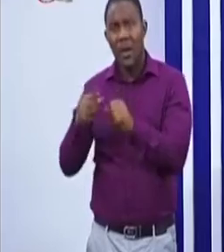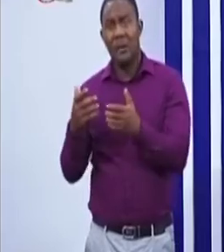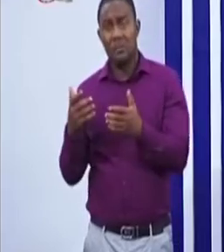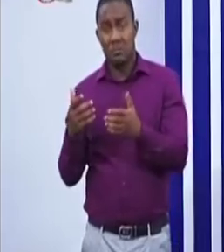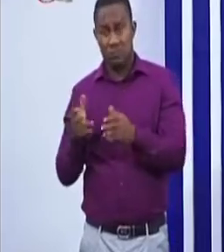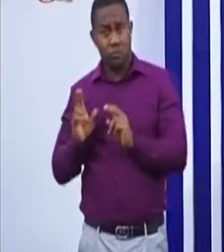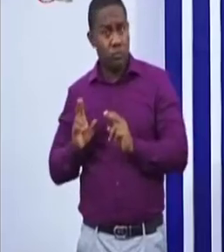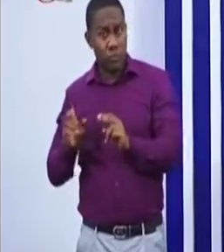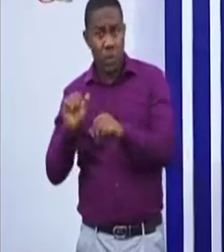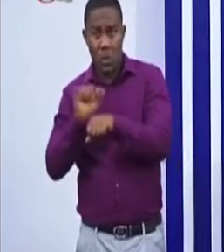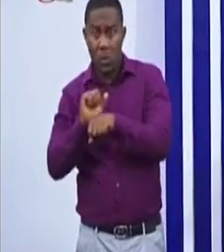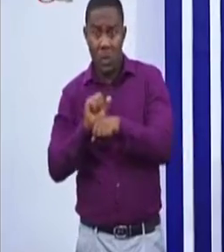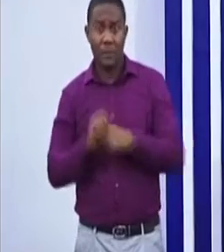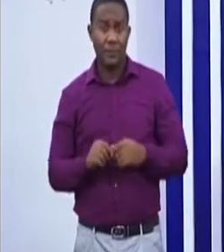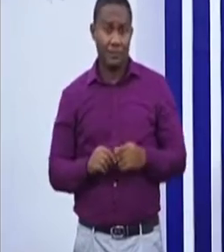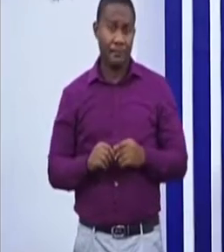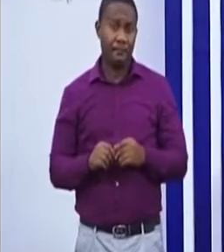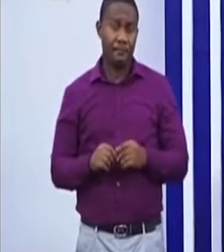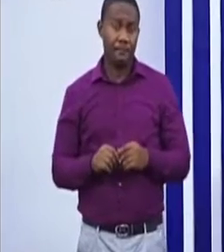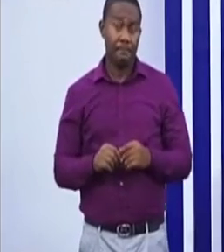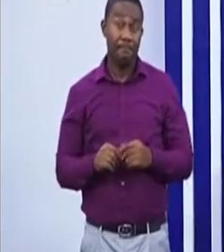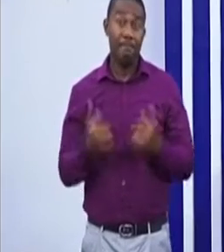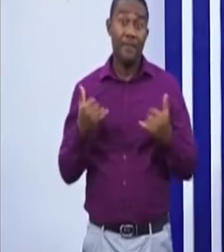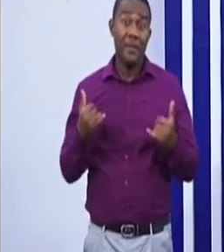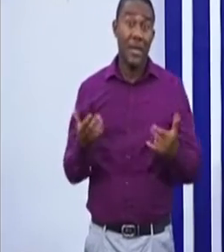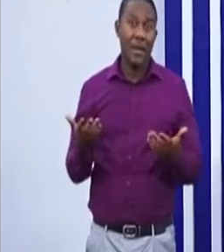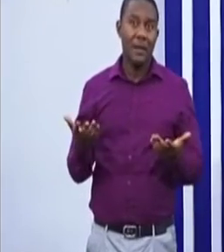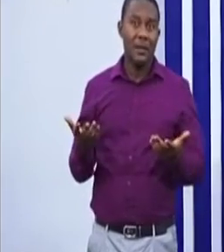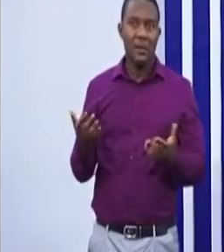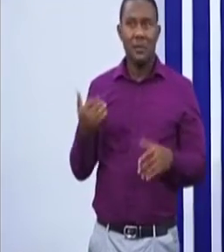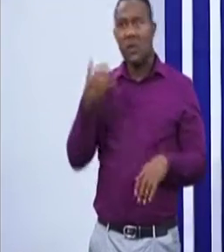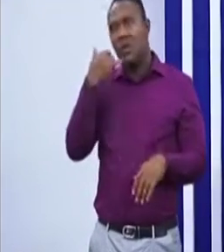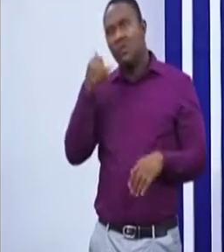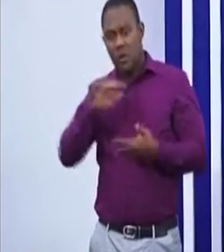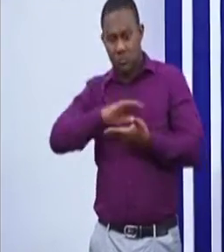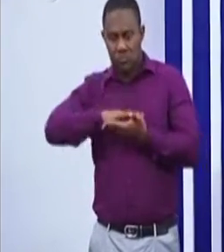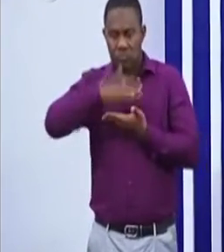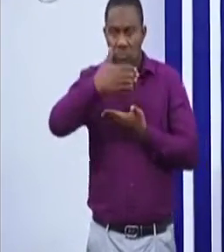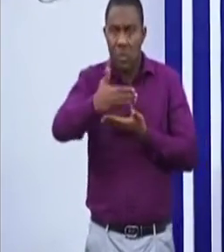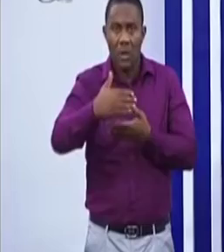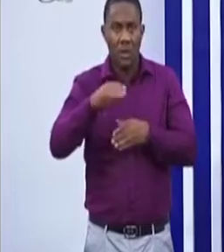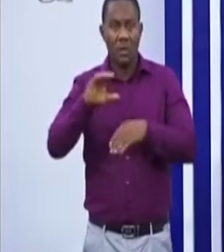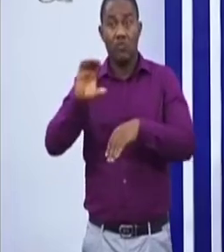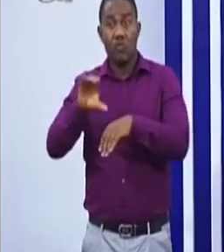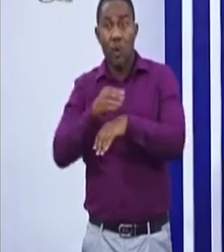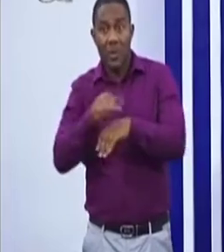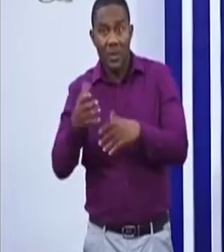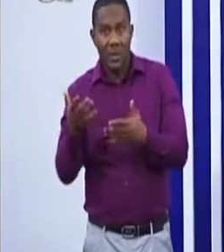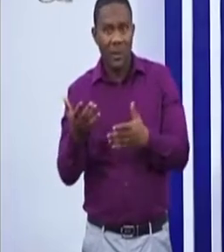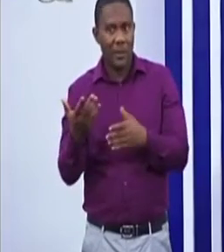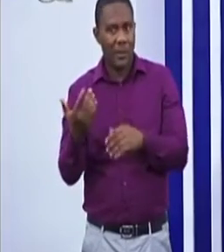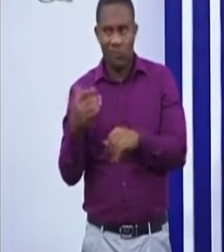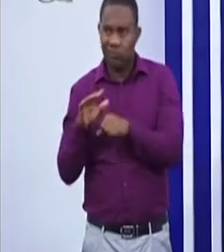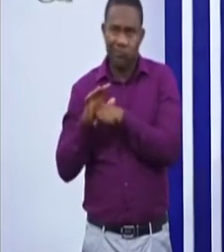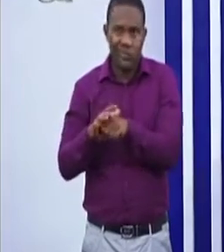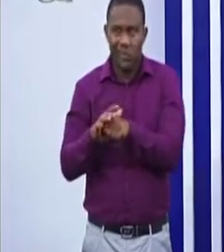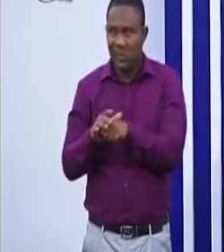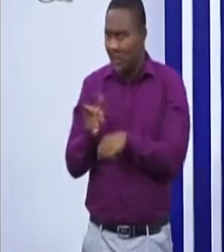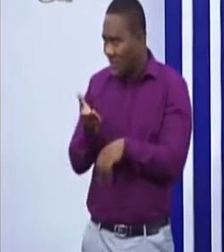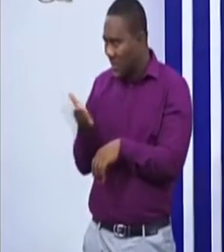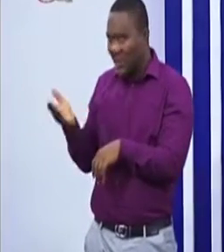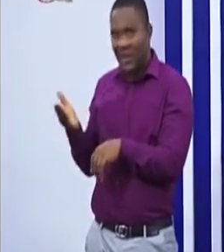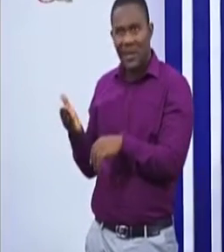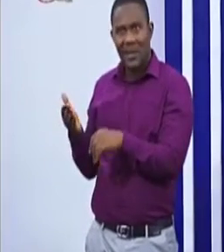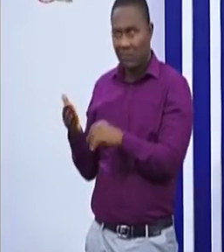kakra na sɛ nipa dodoɔ na eyusu yɛn phones yɛn computers ne adeadeɛ nti pressure aba so nti ɛhɔ